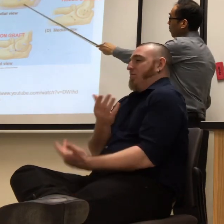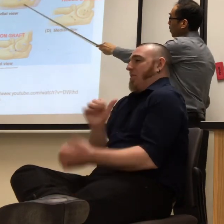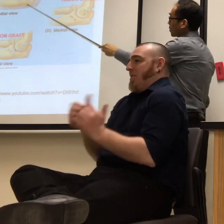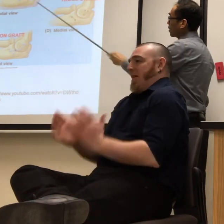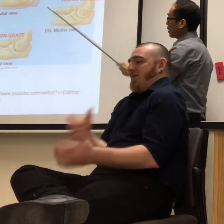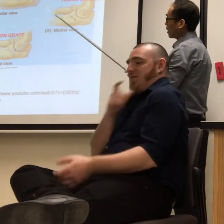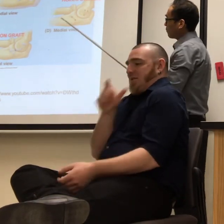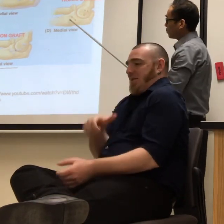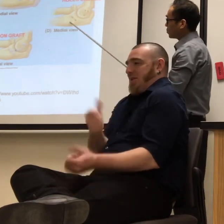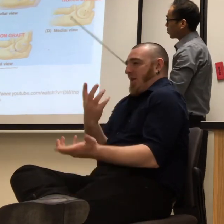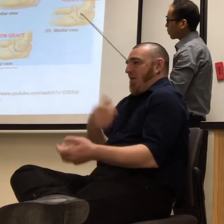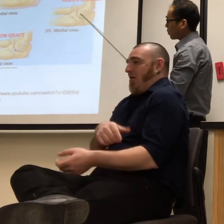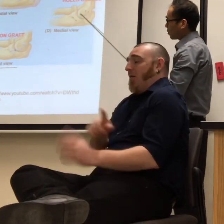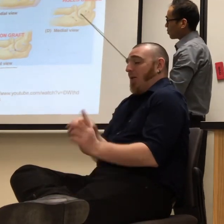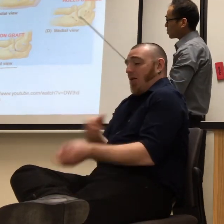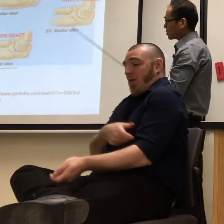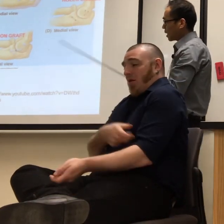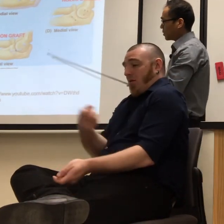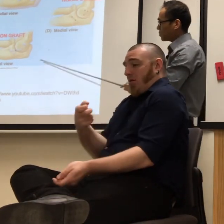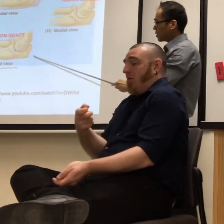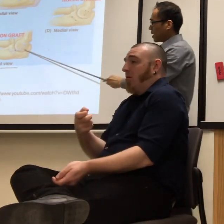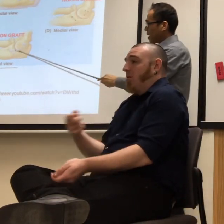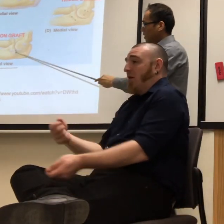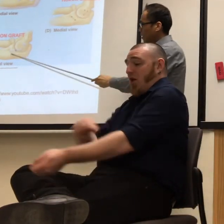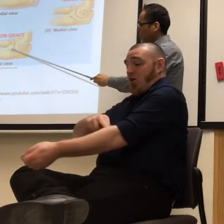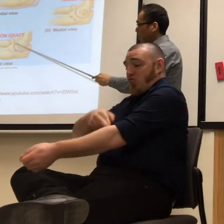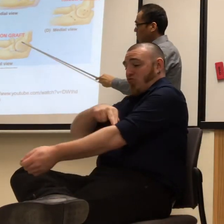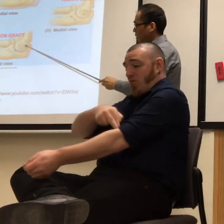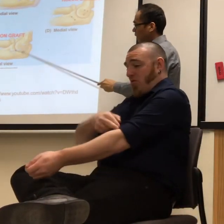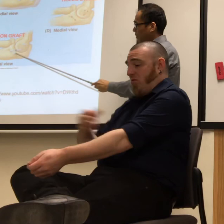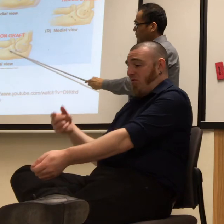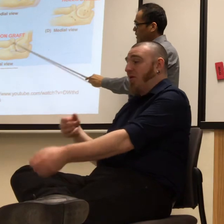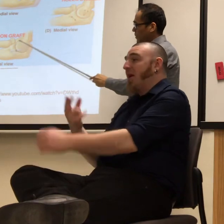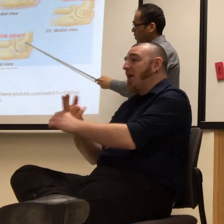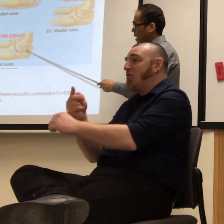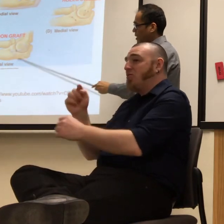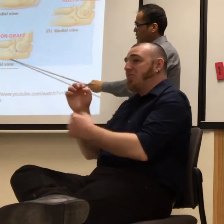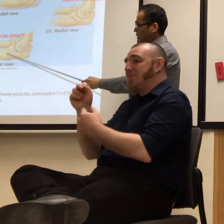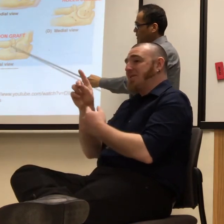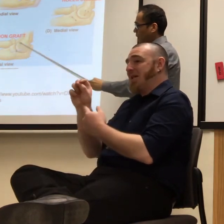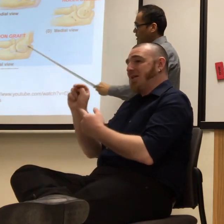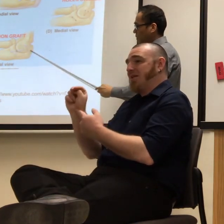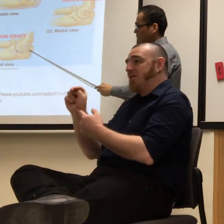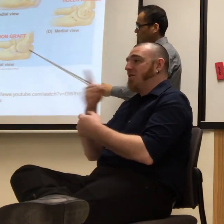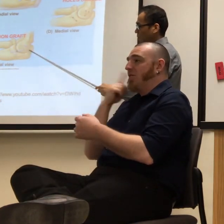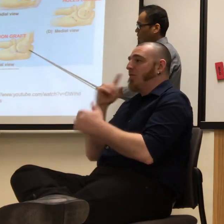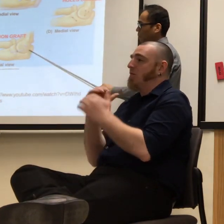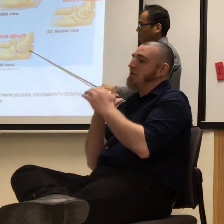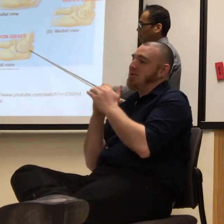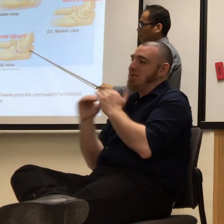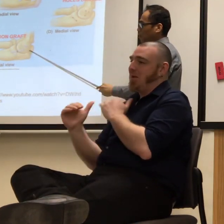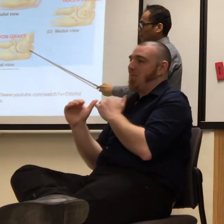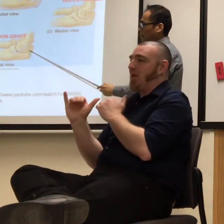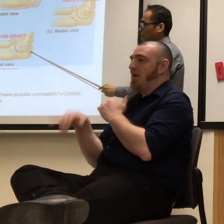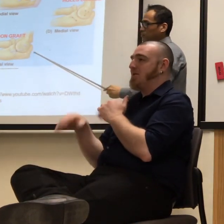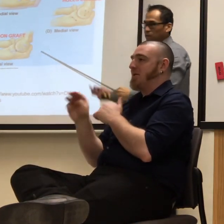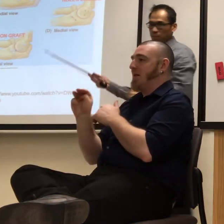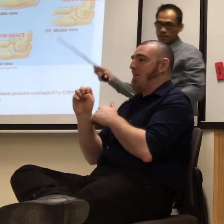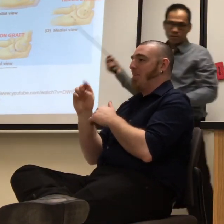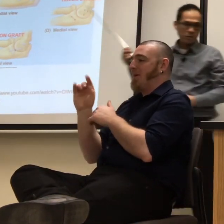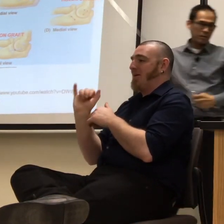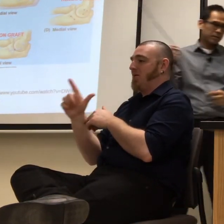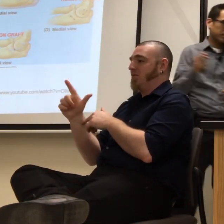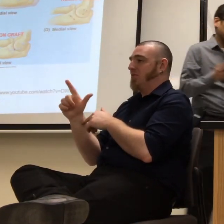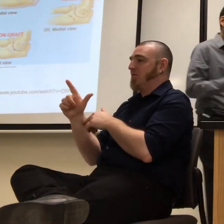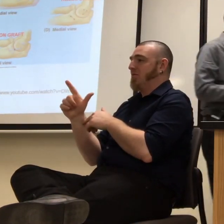is, torn. And if you drill your holes and use the tendon to kind of stabilize the medial aspect of the elbow, that's what